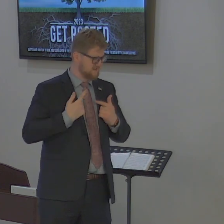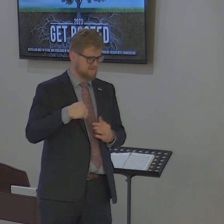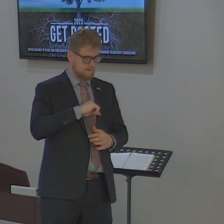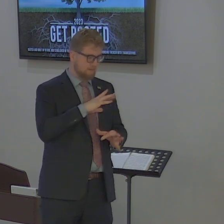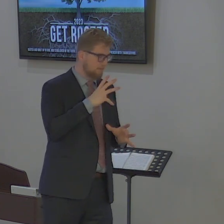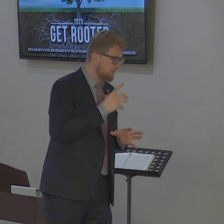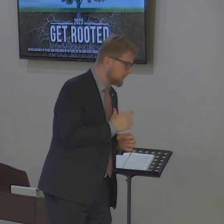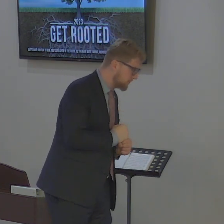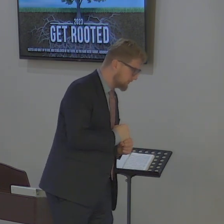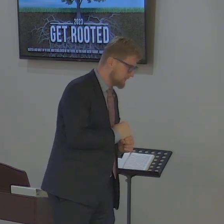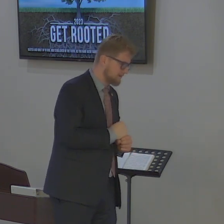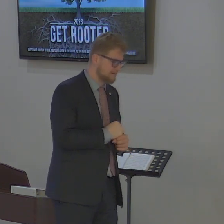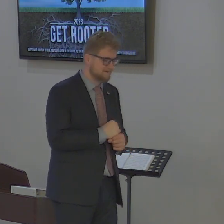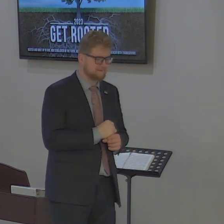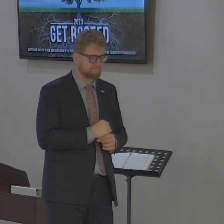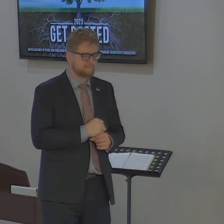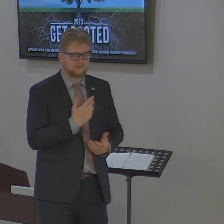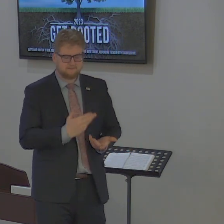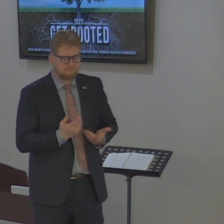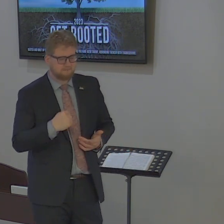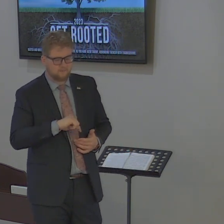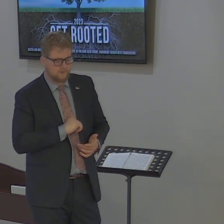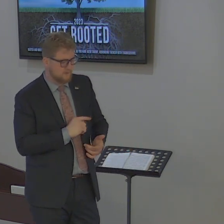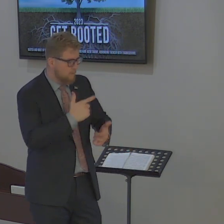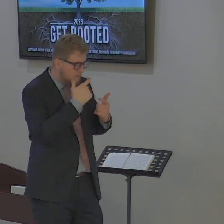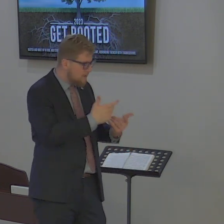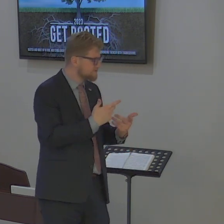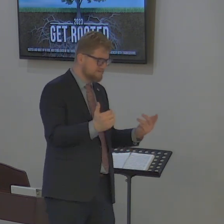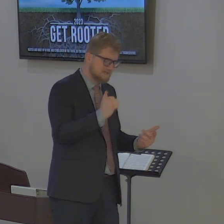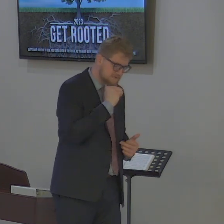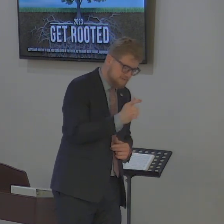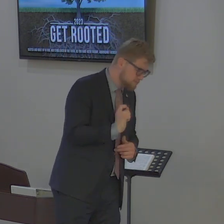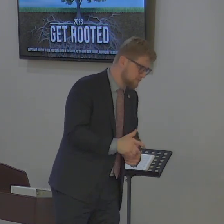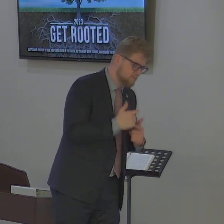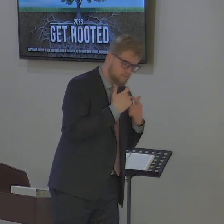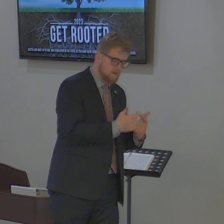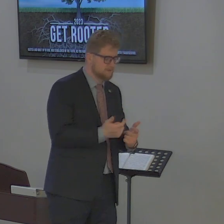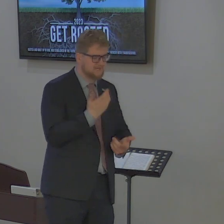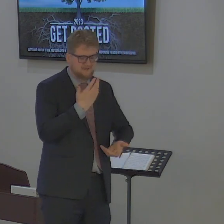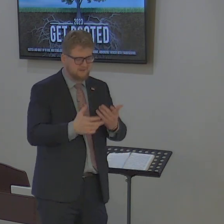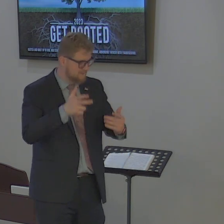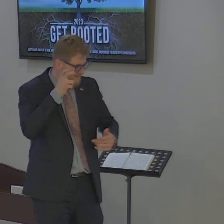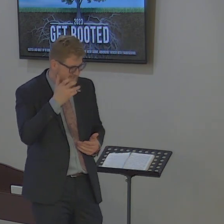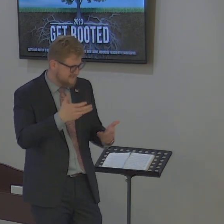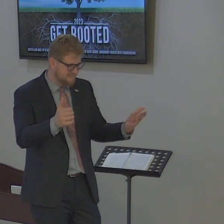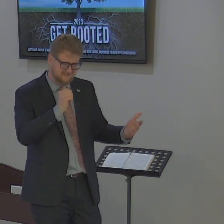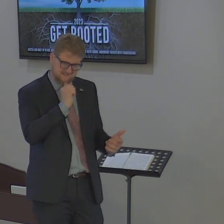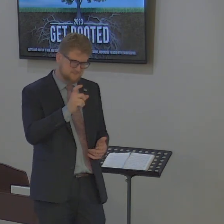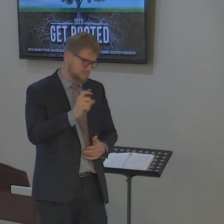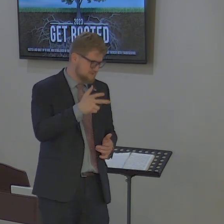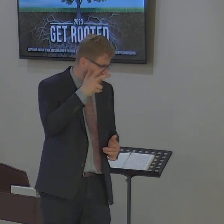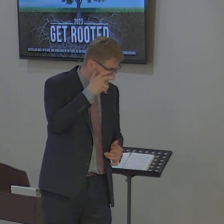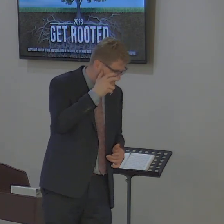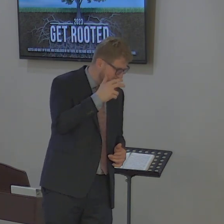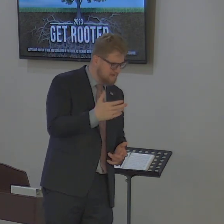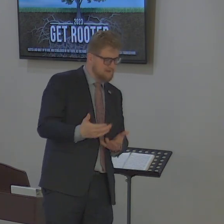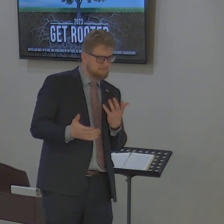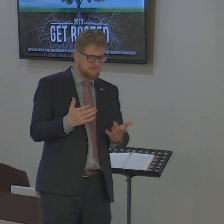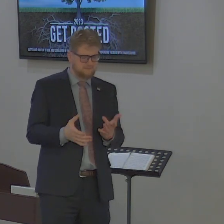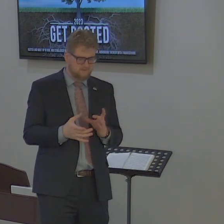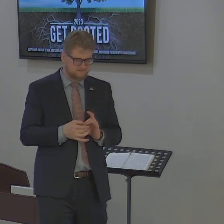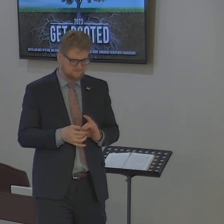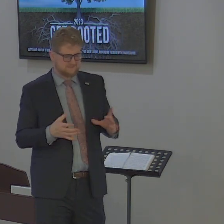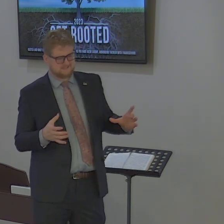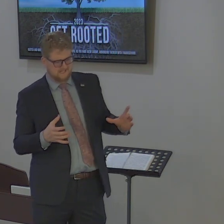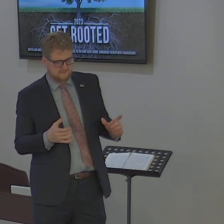by, we're intrigued by, Lord. Maybe we're watching things that we ought not watch. Maybe we're listening to things we shouldn't listen to. Maybe we're detaching a little bit